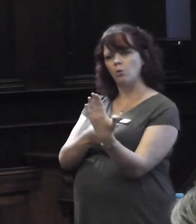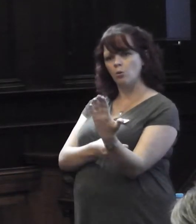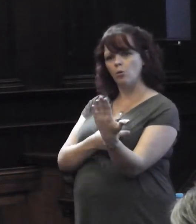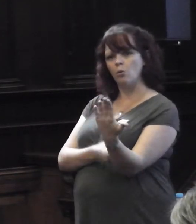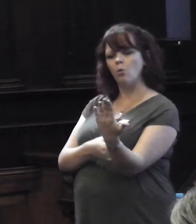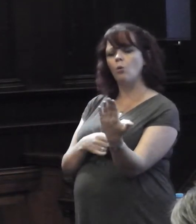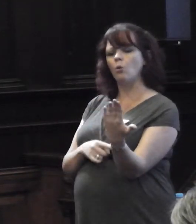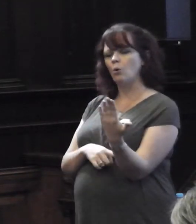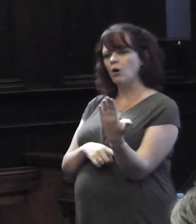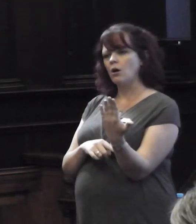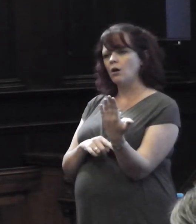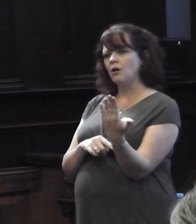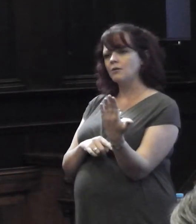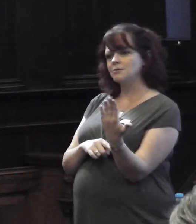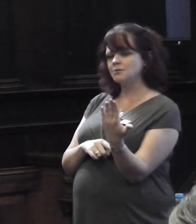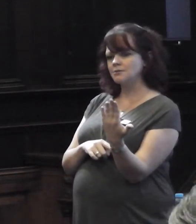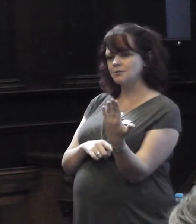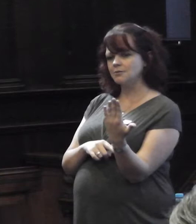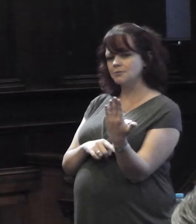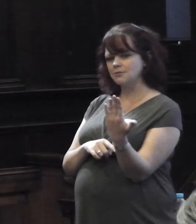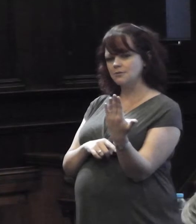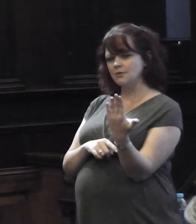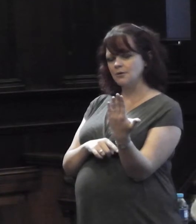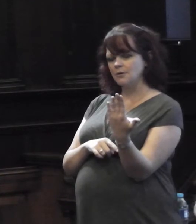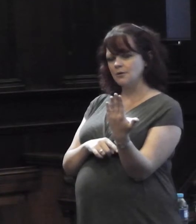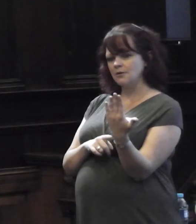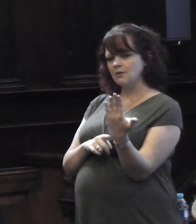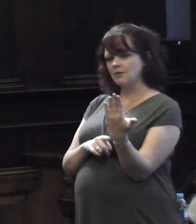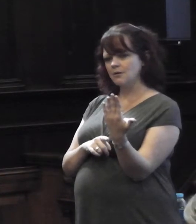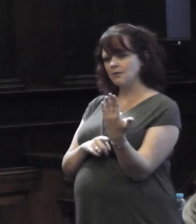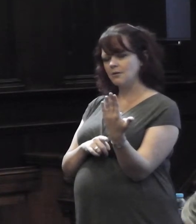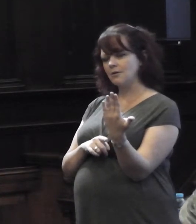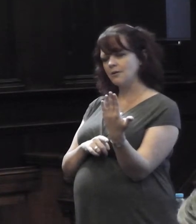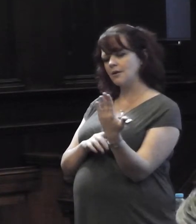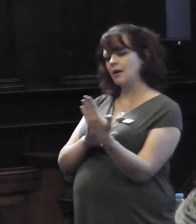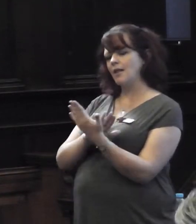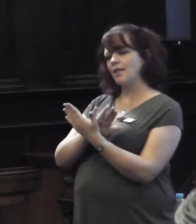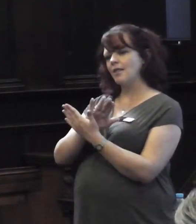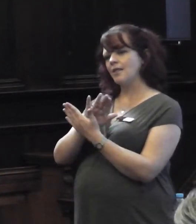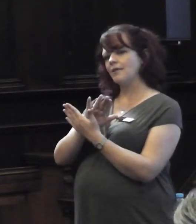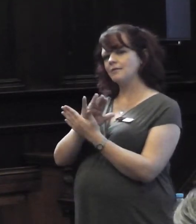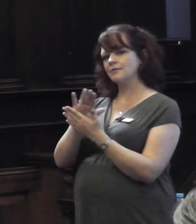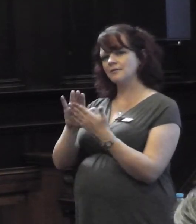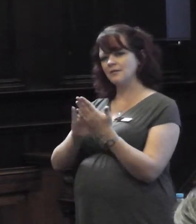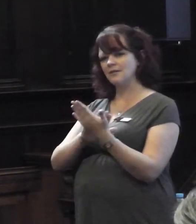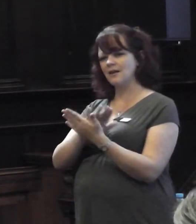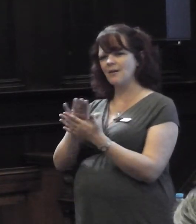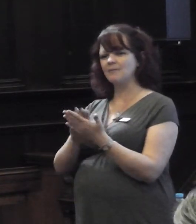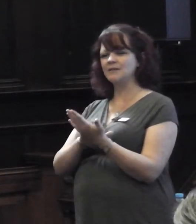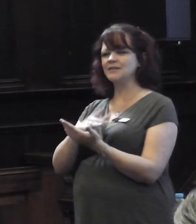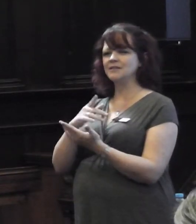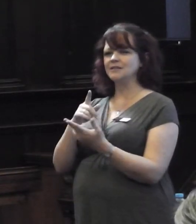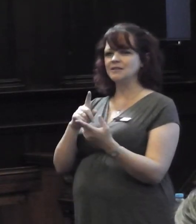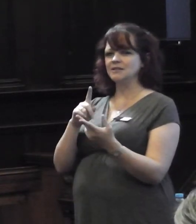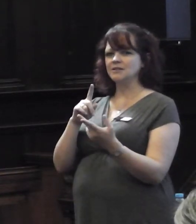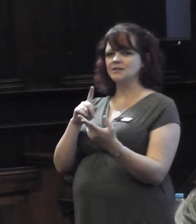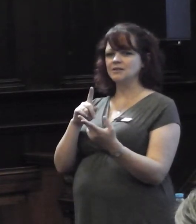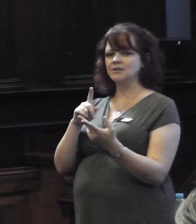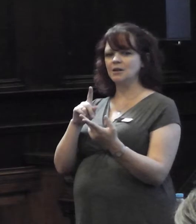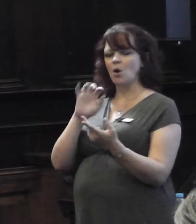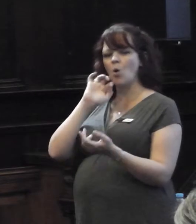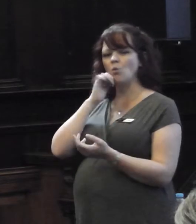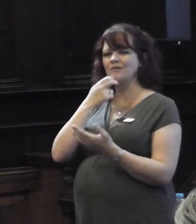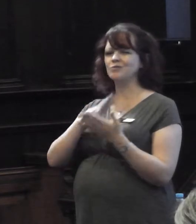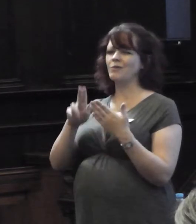assistance, then unless a case falls at the bottom of the scale of seriousness, a